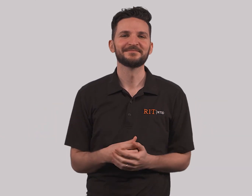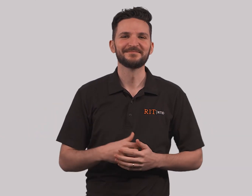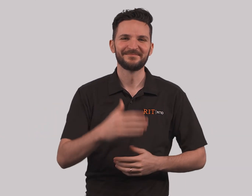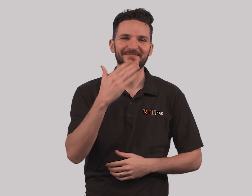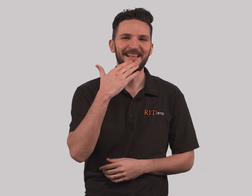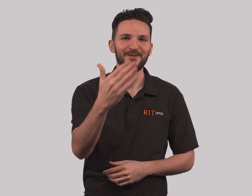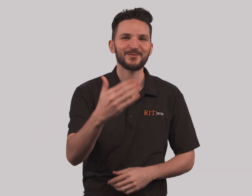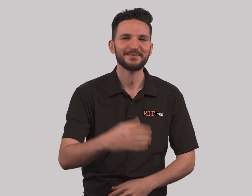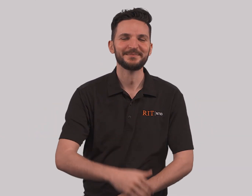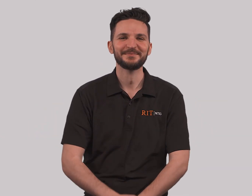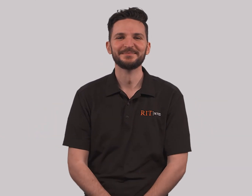Thank you.